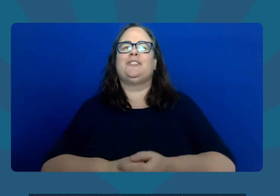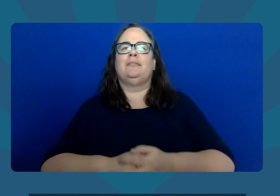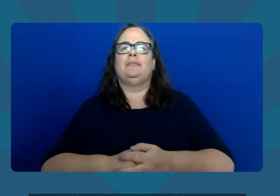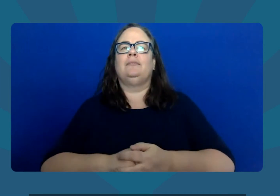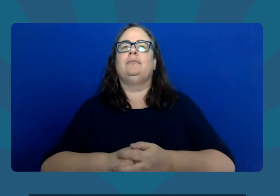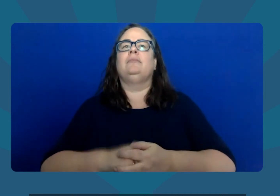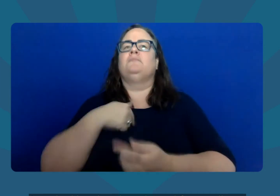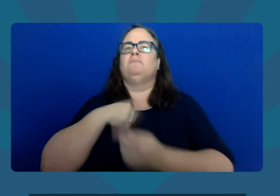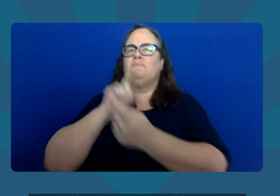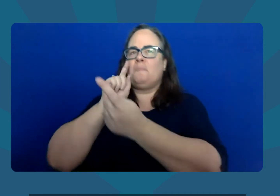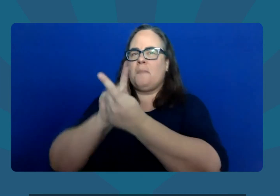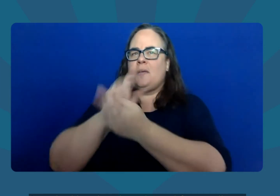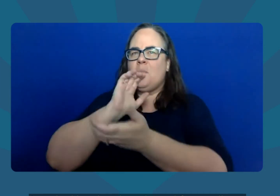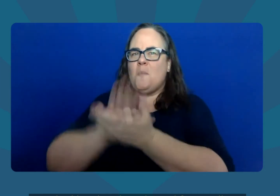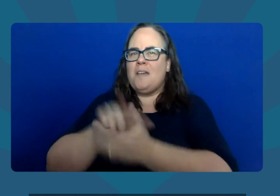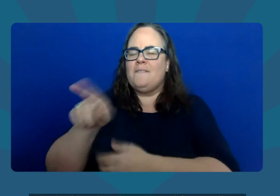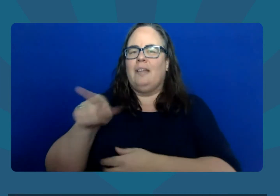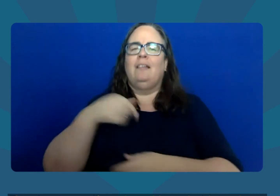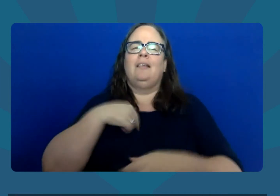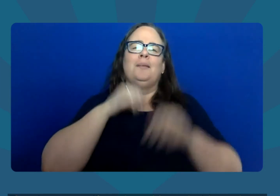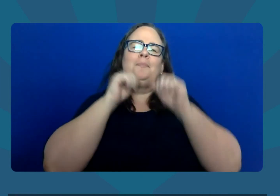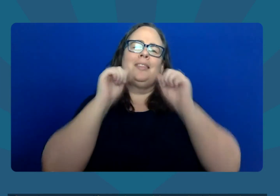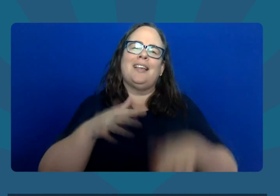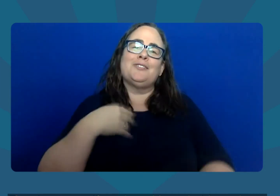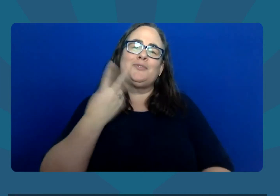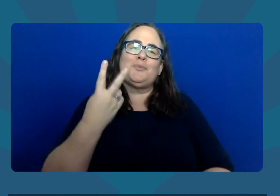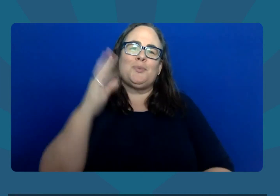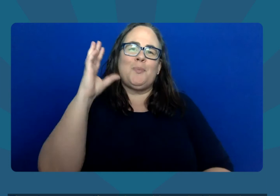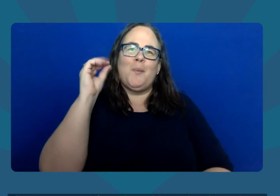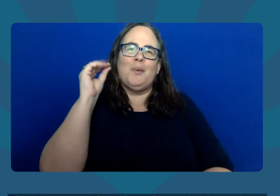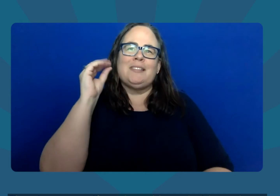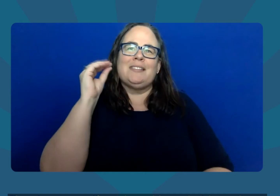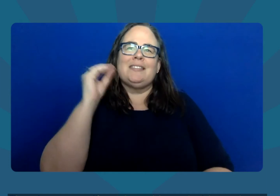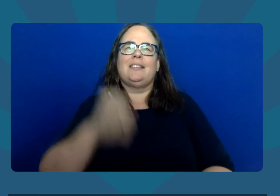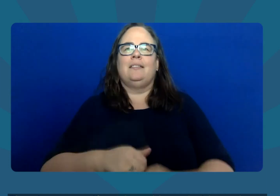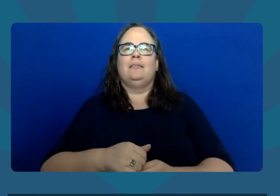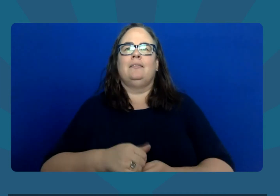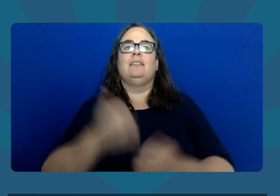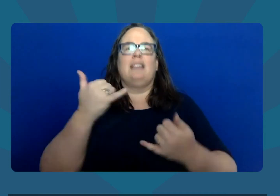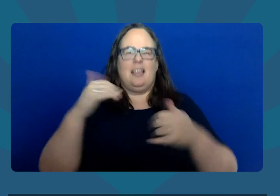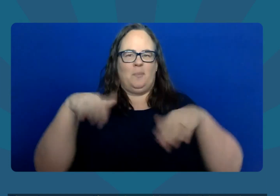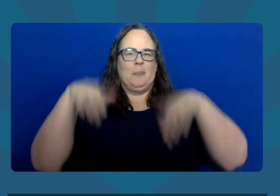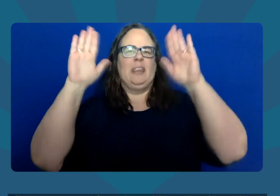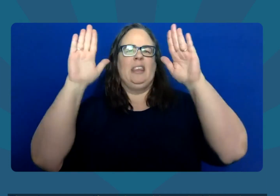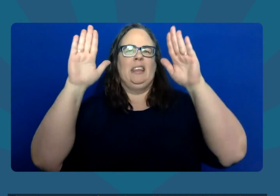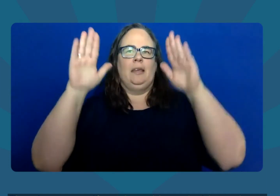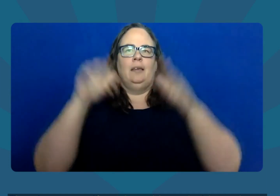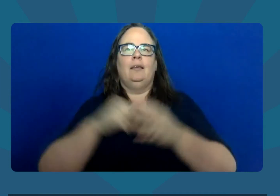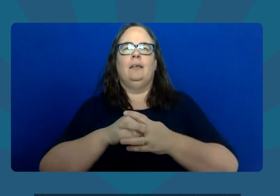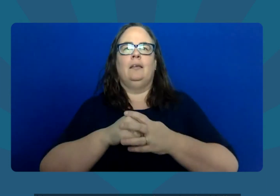and graduated from college. Then I met my wife and was blessed with 2